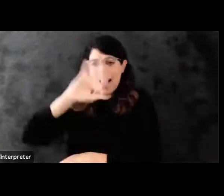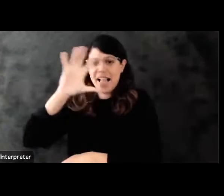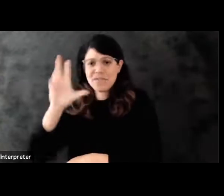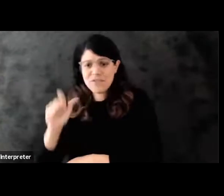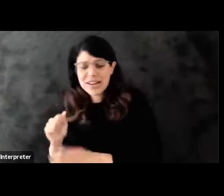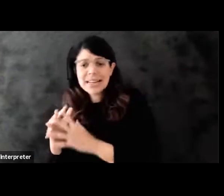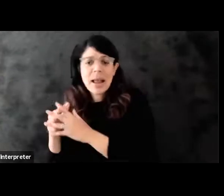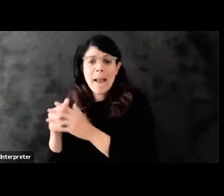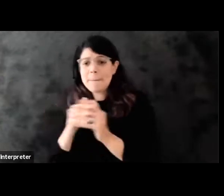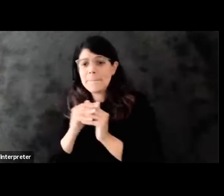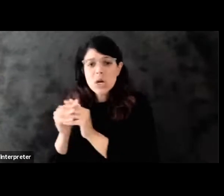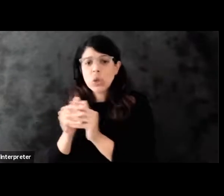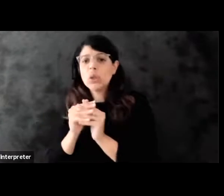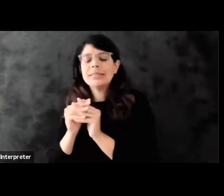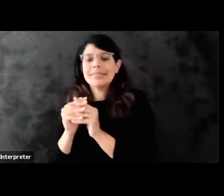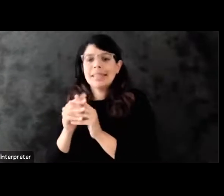themselves